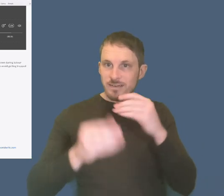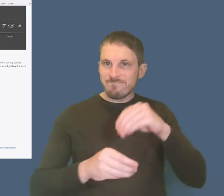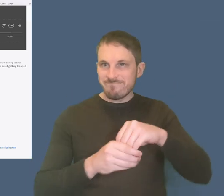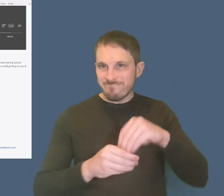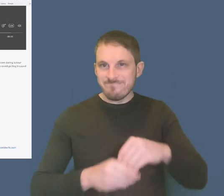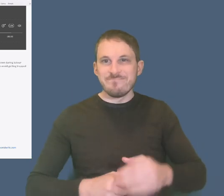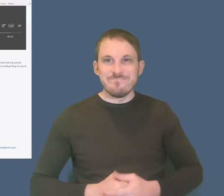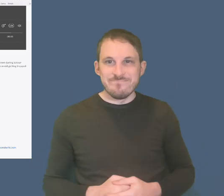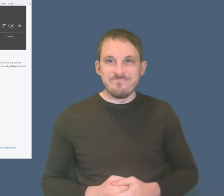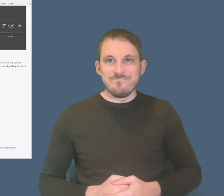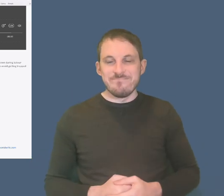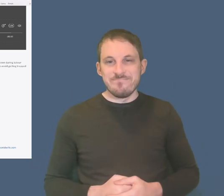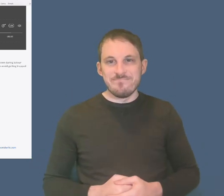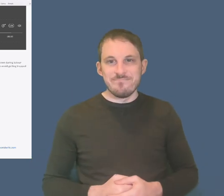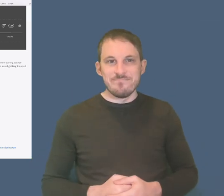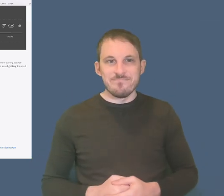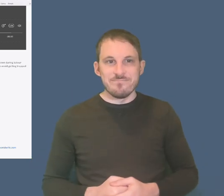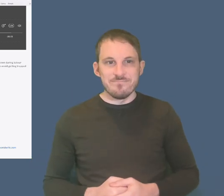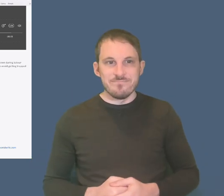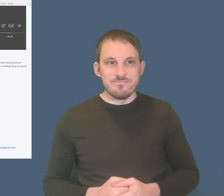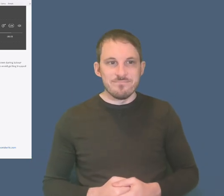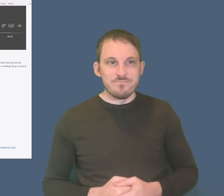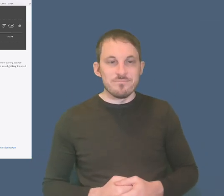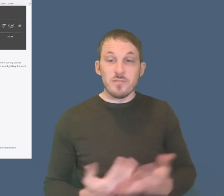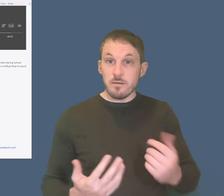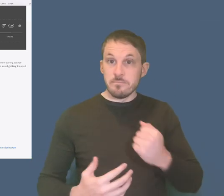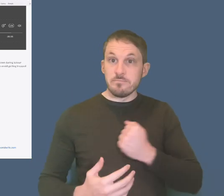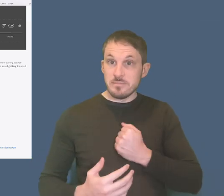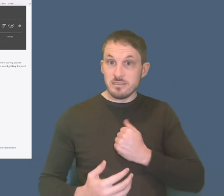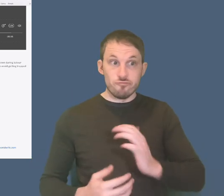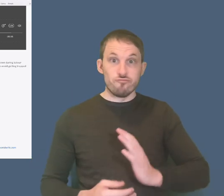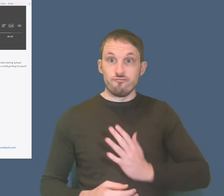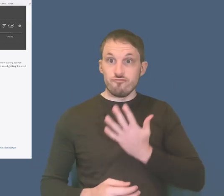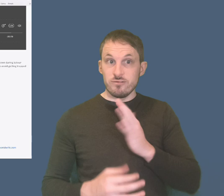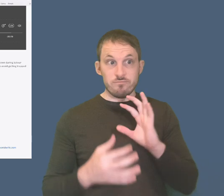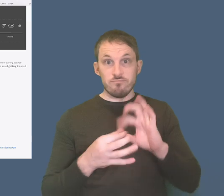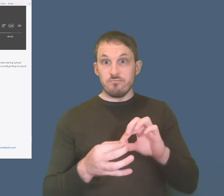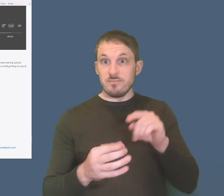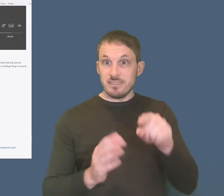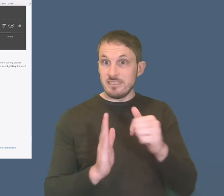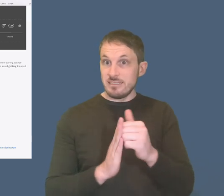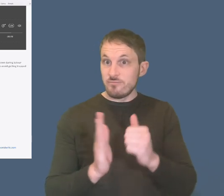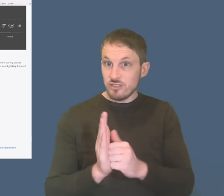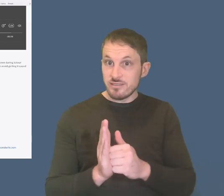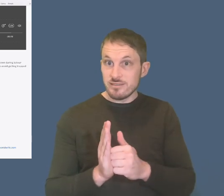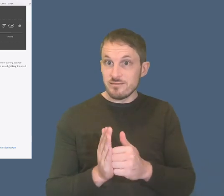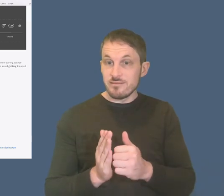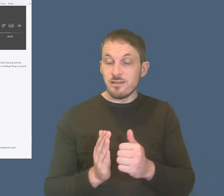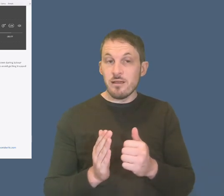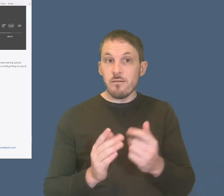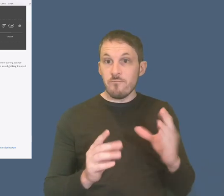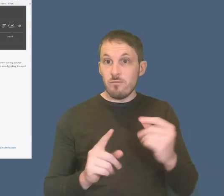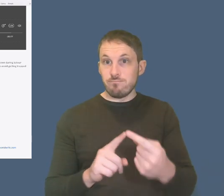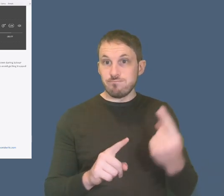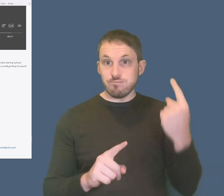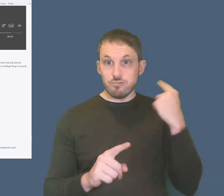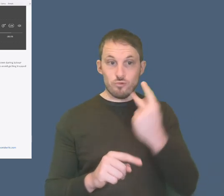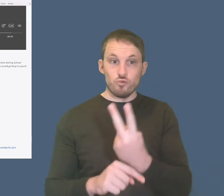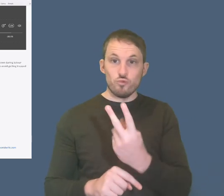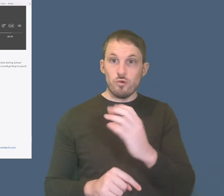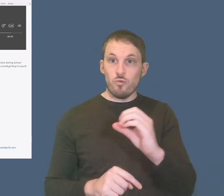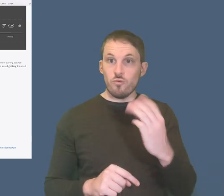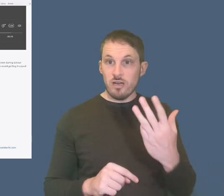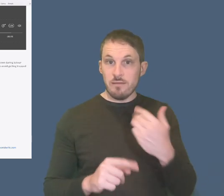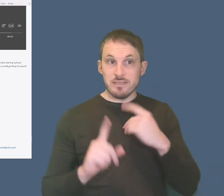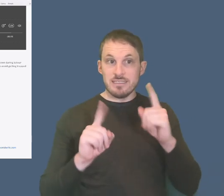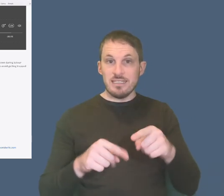go. So my interest in this topic stems right back to 2009 when I first